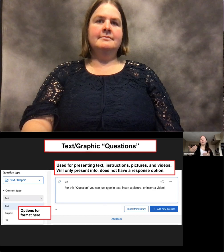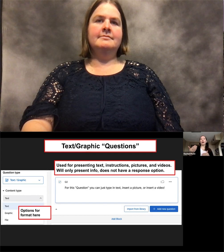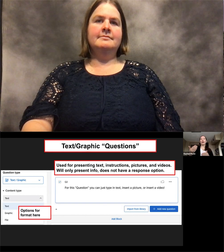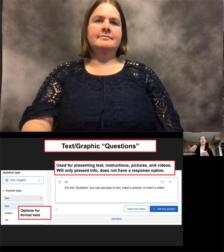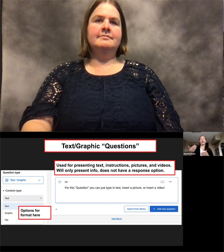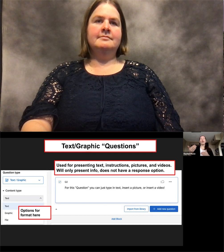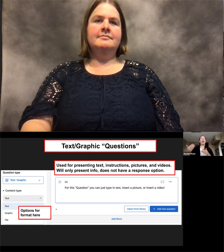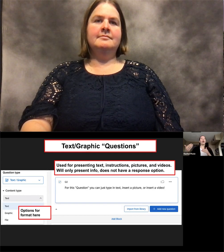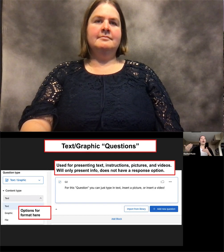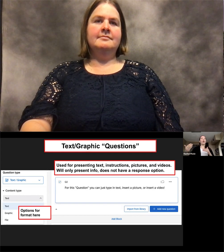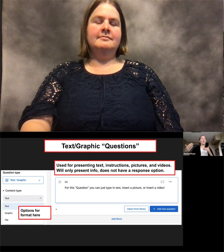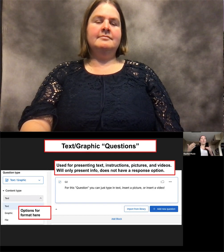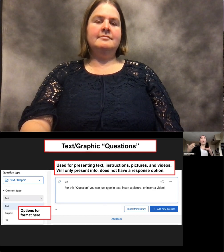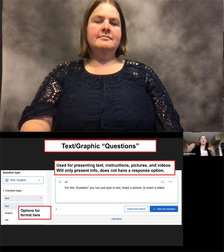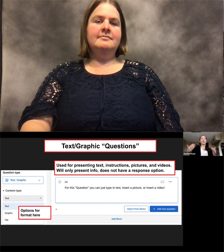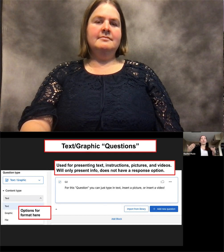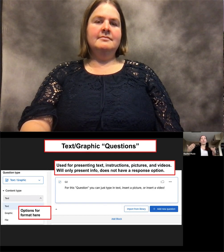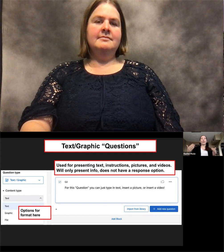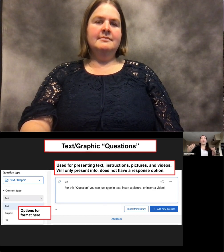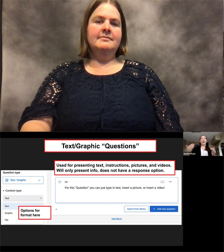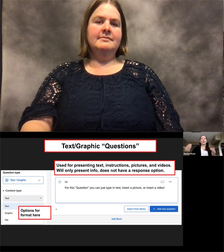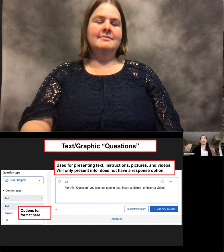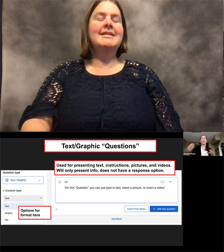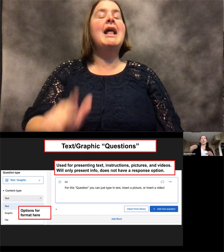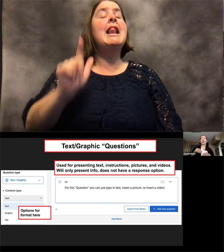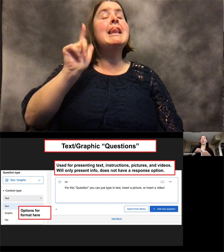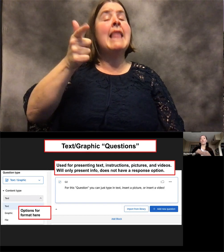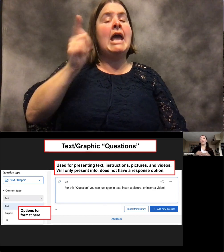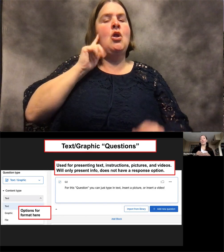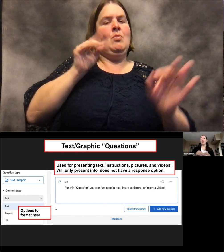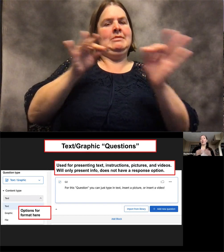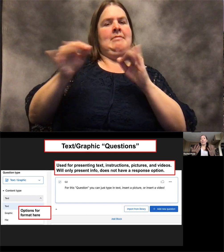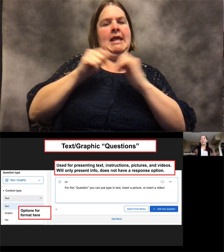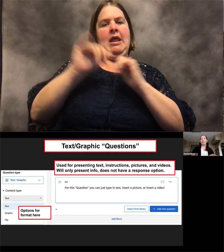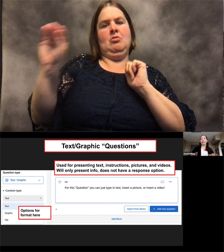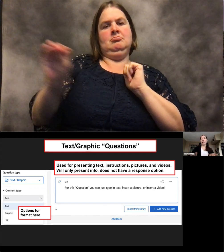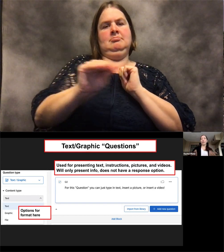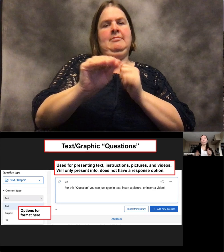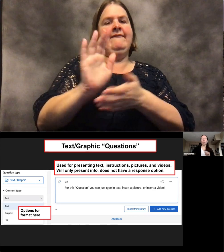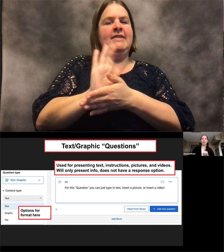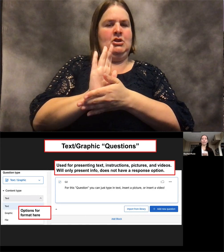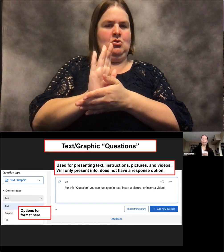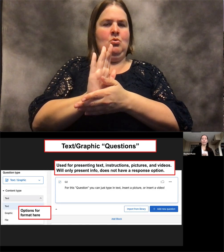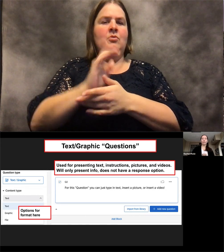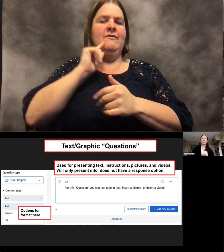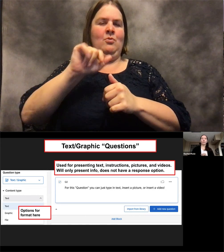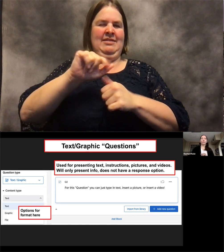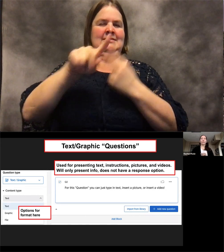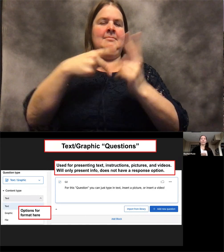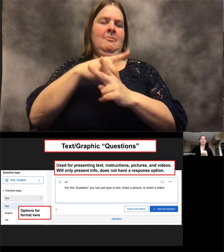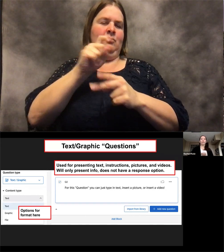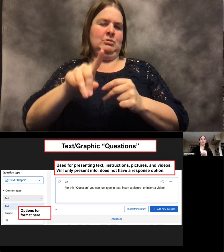And later on, we'll cover a little bit of how to insert a video in this kind of question.